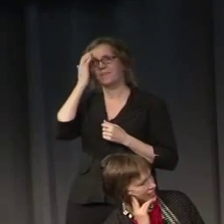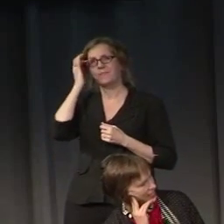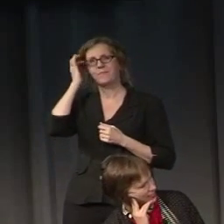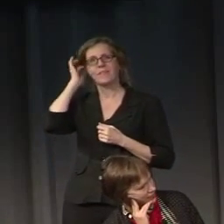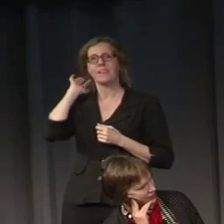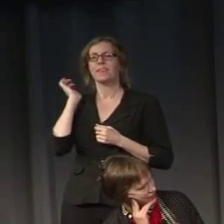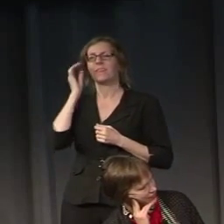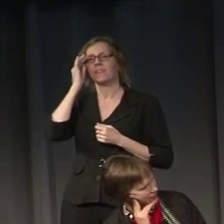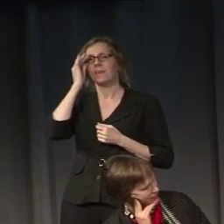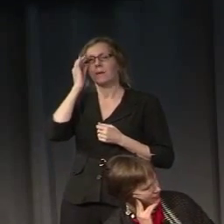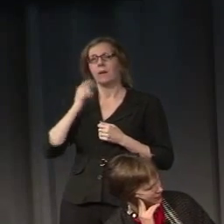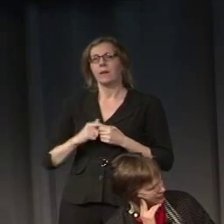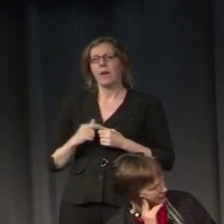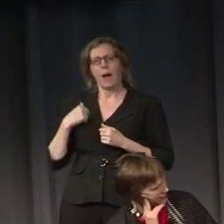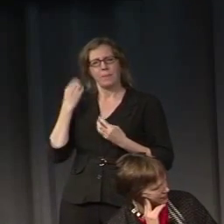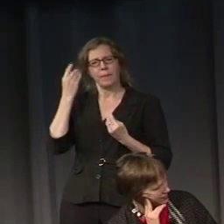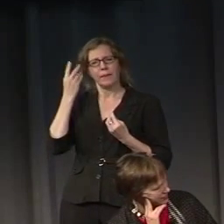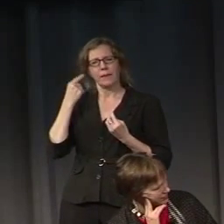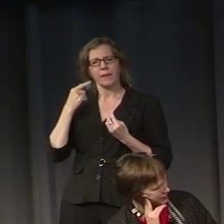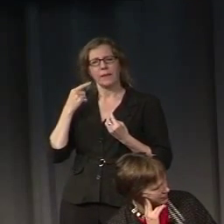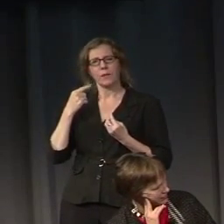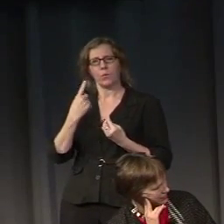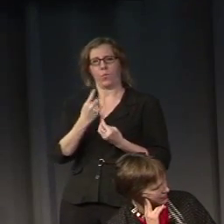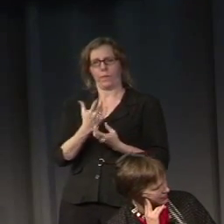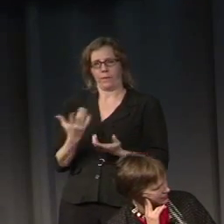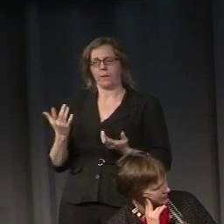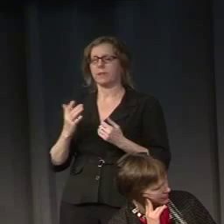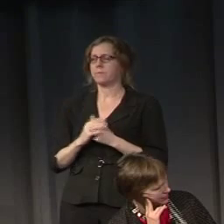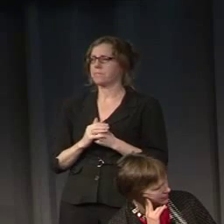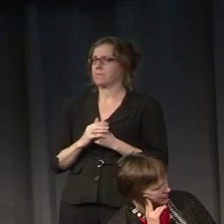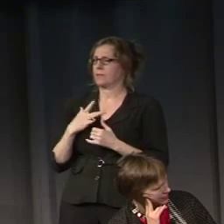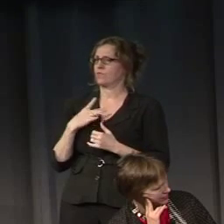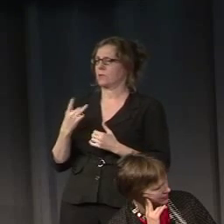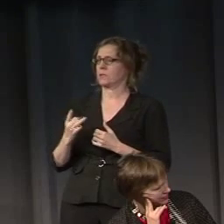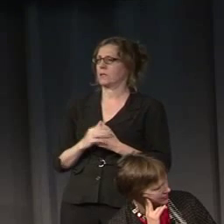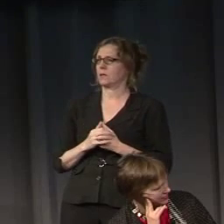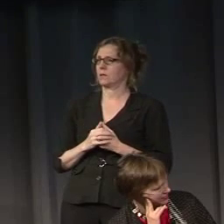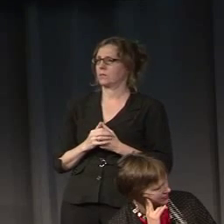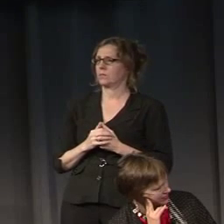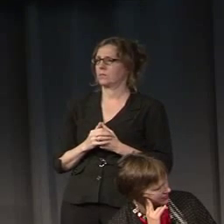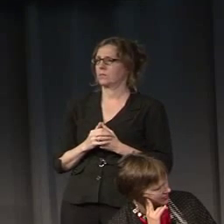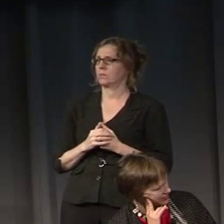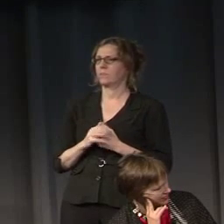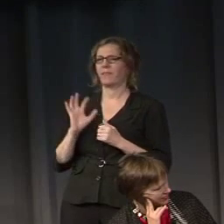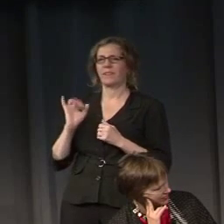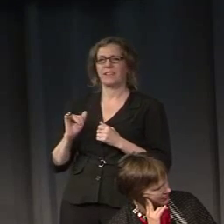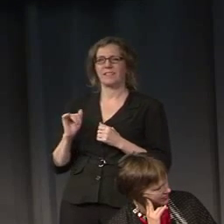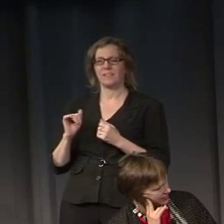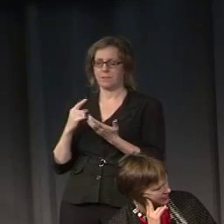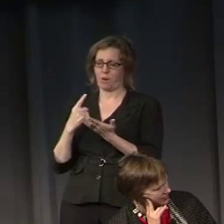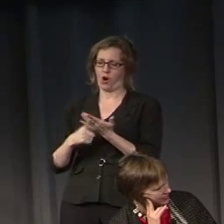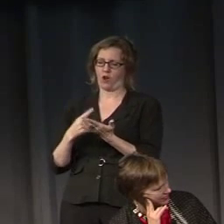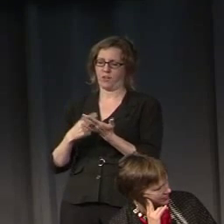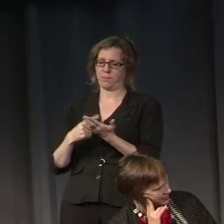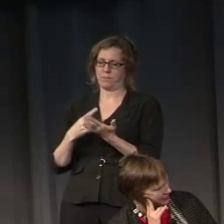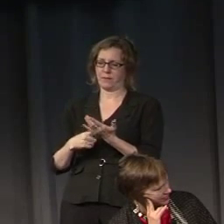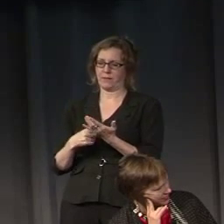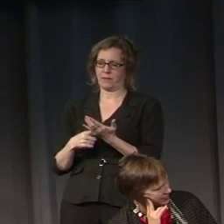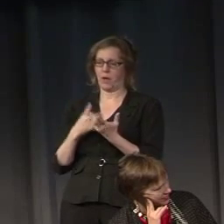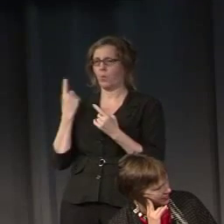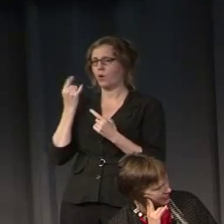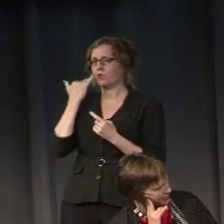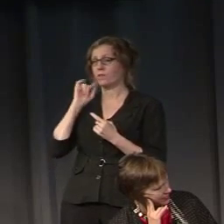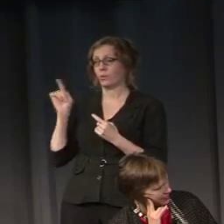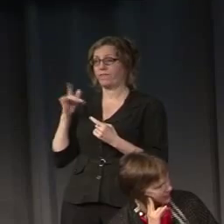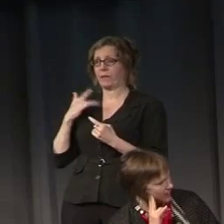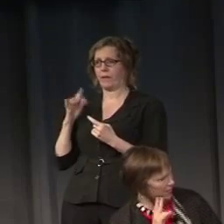interesting is this argument, and I want to hear whether or not you think it's valid from an art historical point of view, because I have no way of evaluating